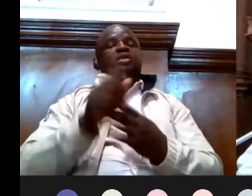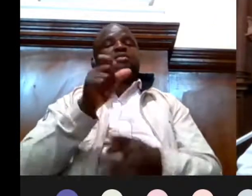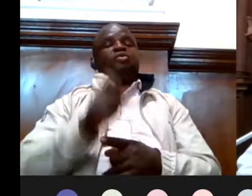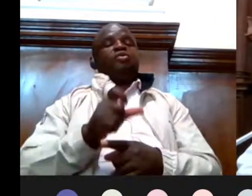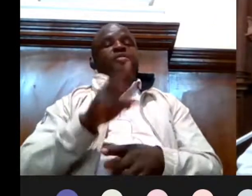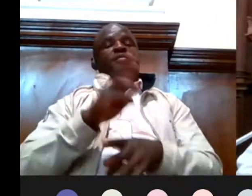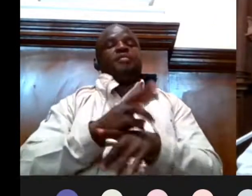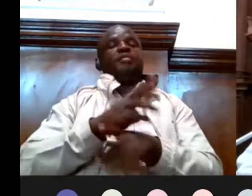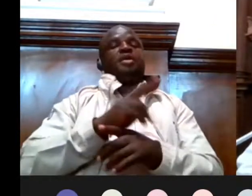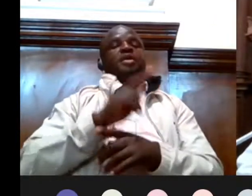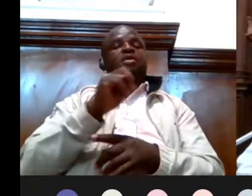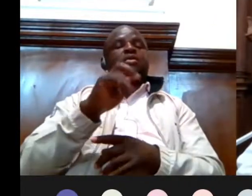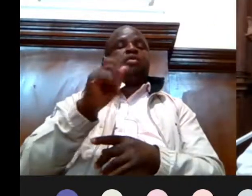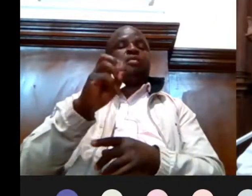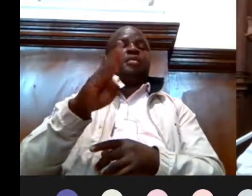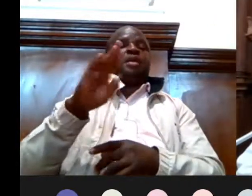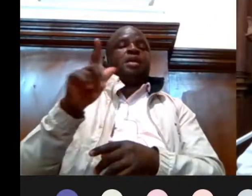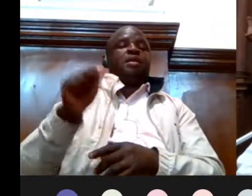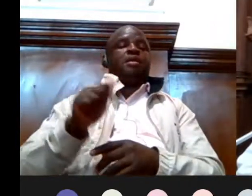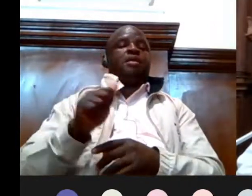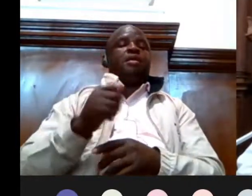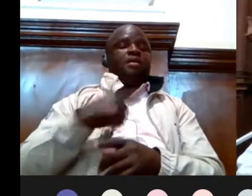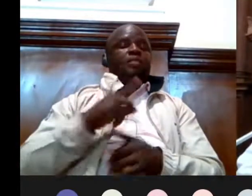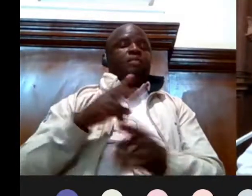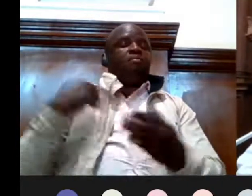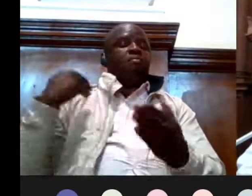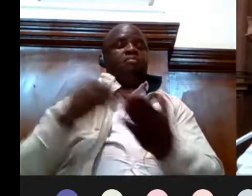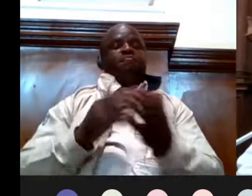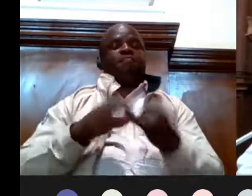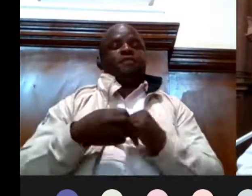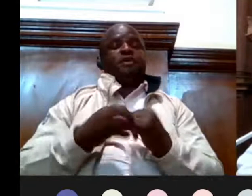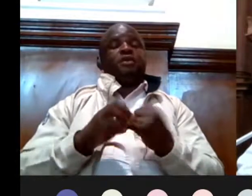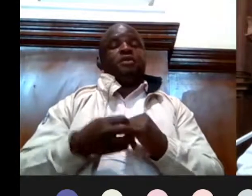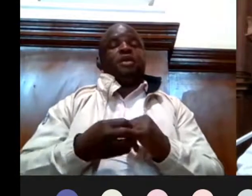Mantombela. Re nkile matsapa